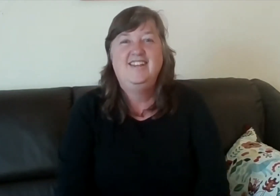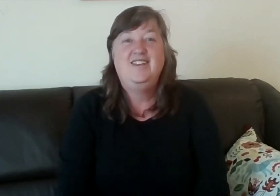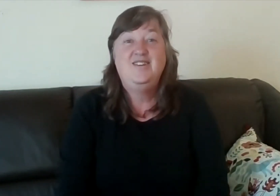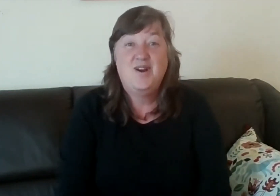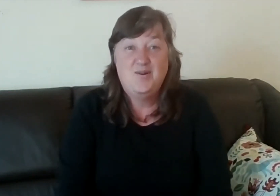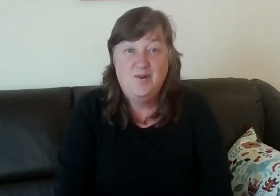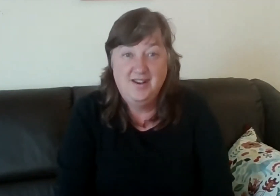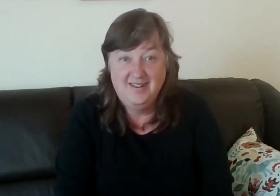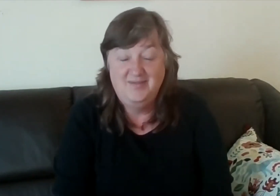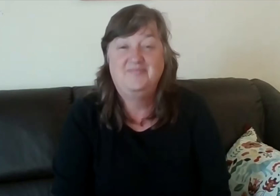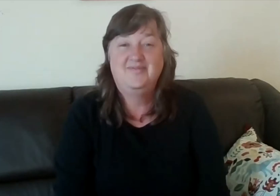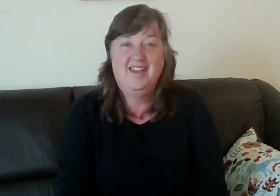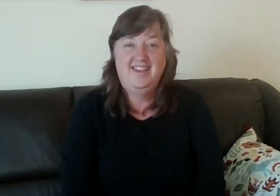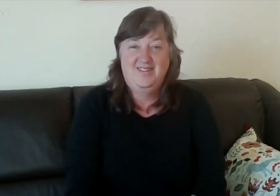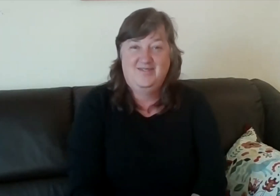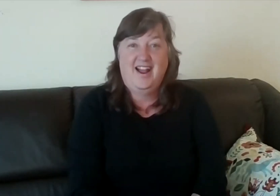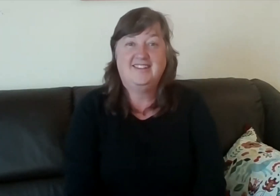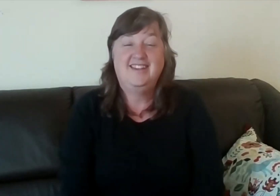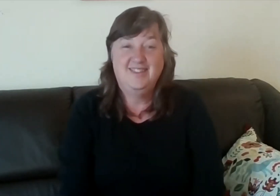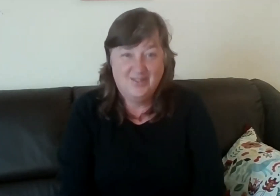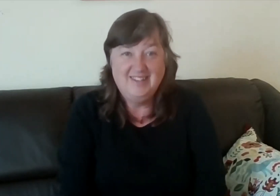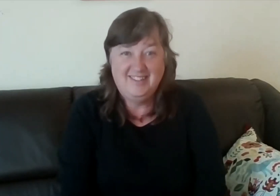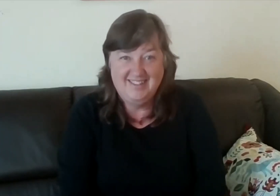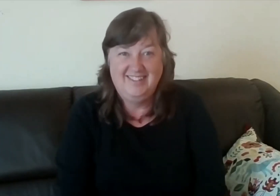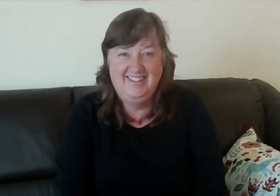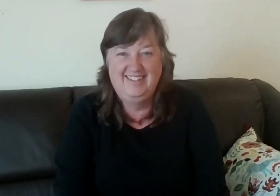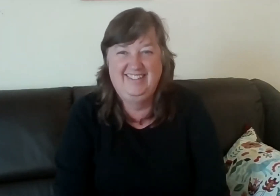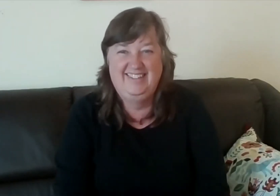You are welcome. Thank you for asking the question.